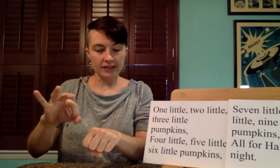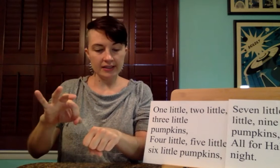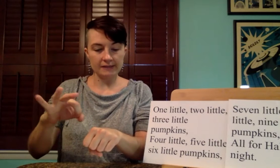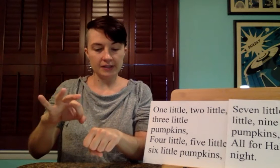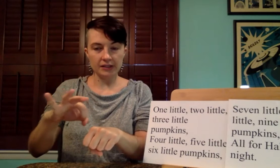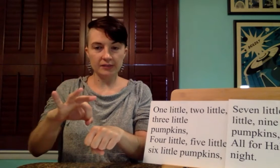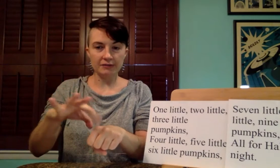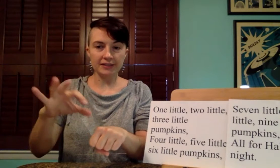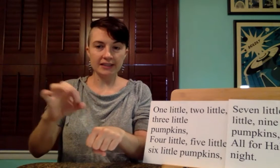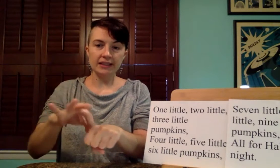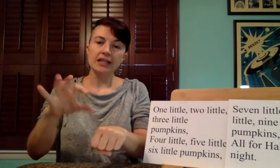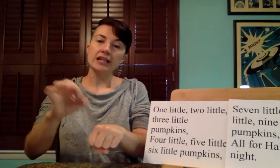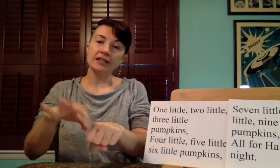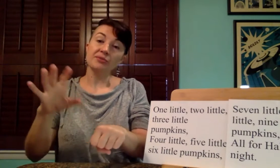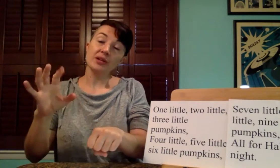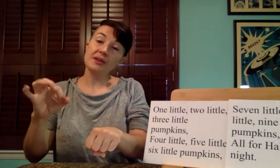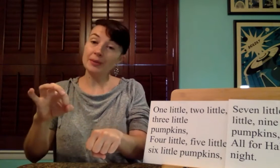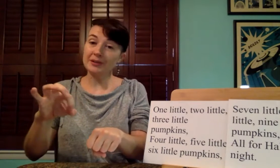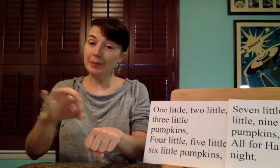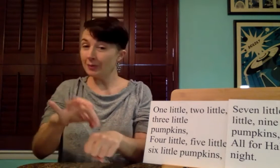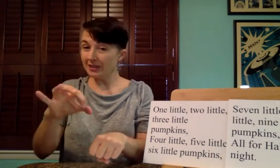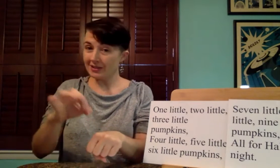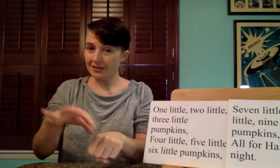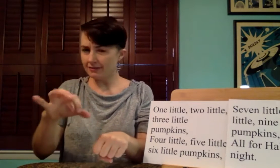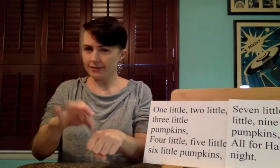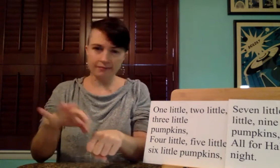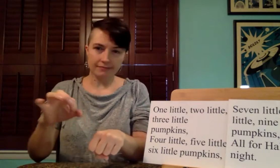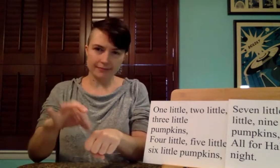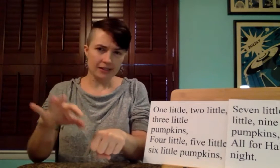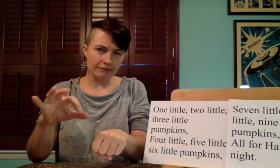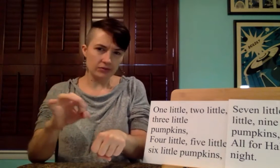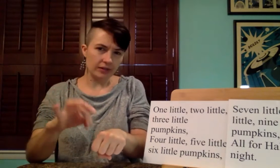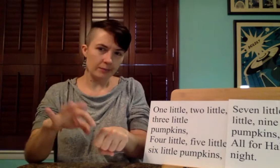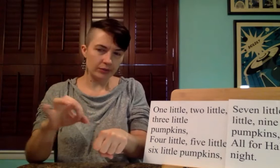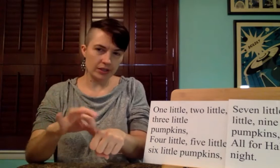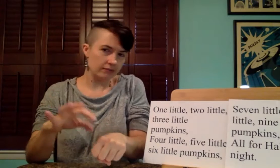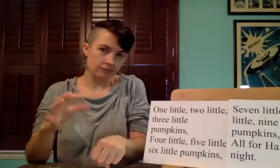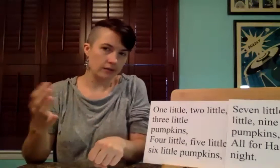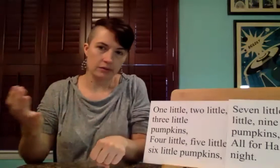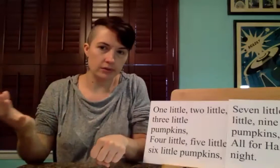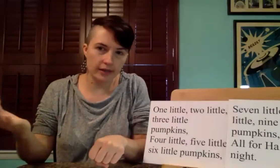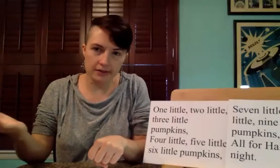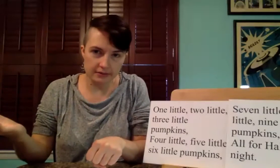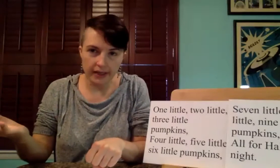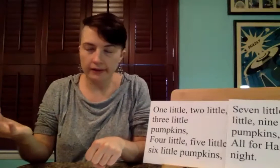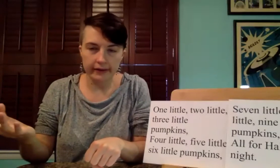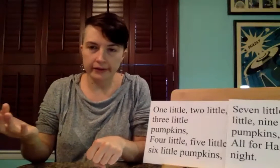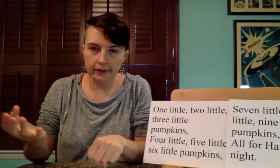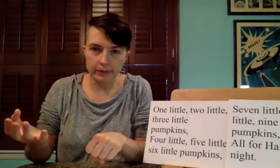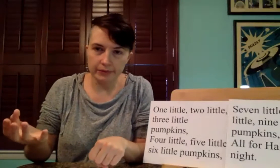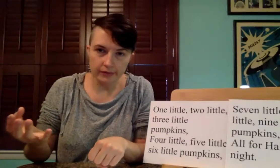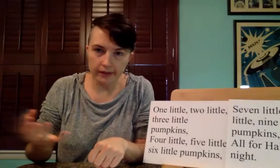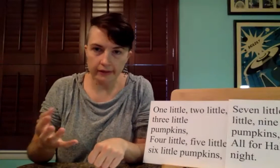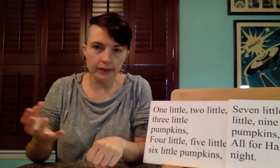index finger, and we flick it. Like if we're thumping a pumpkin to see if it's ripe, which I don't know how to do that. I don't get how people do that. They're like